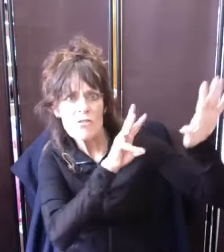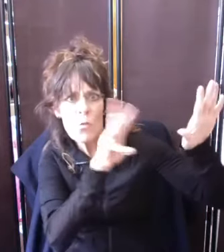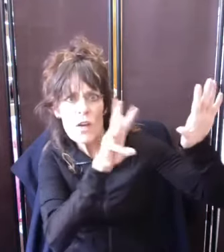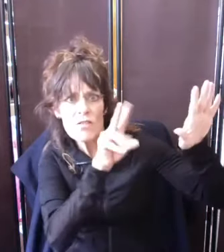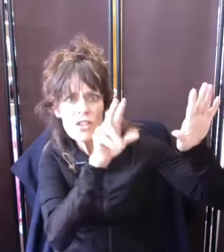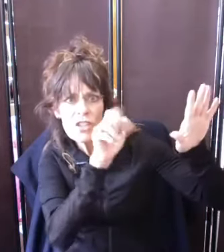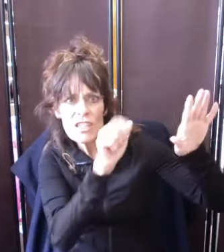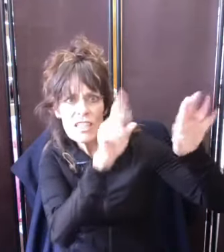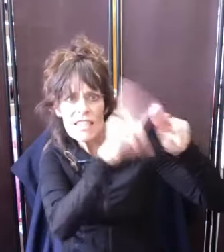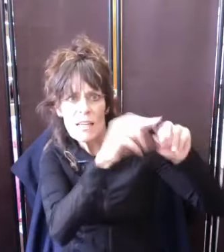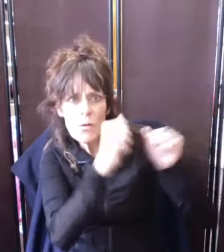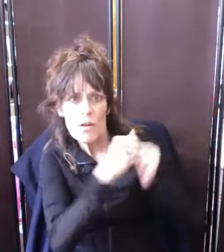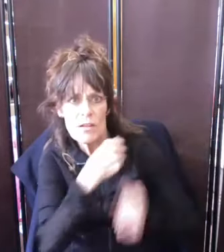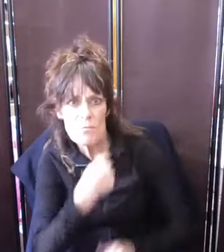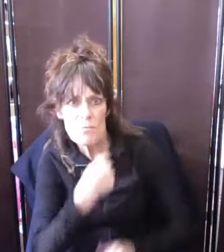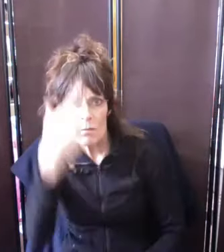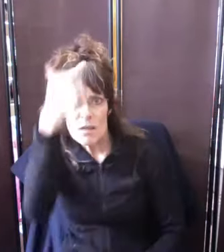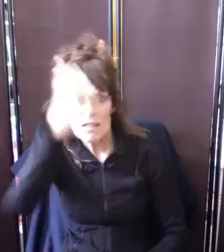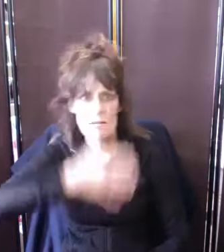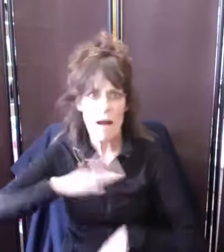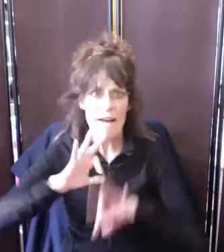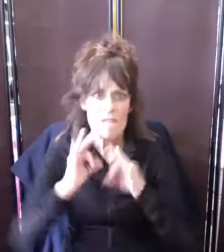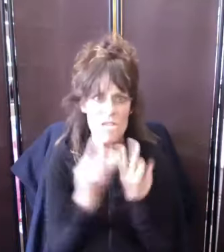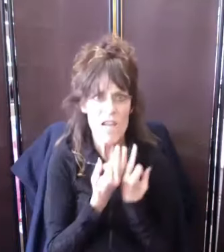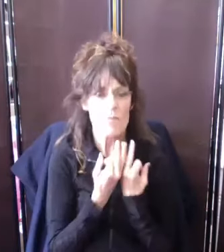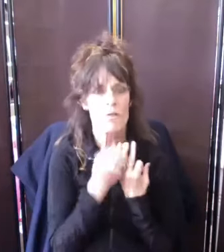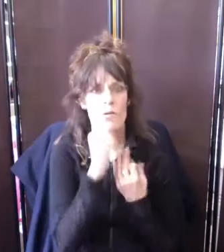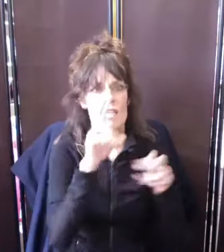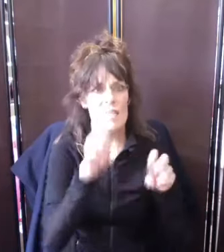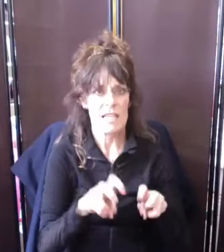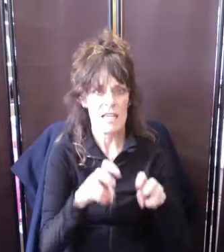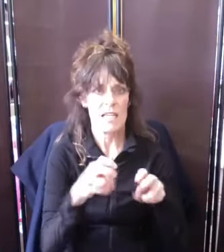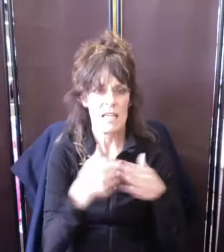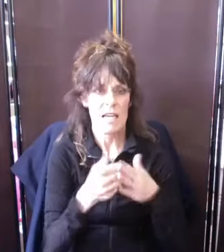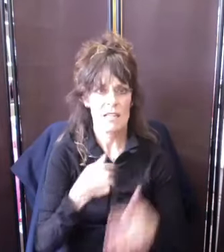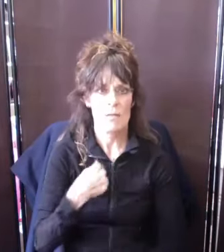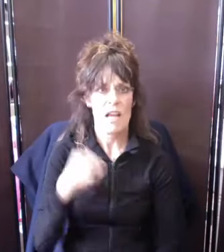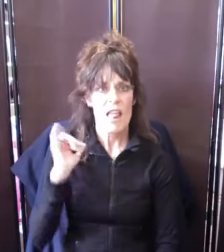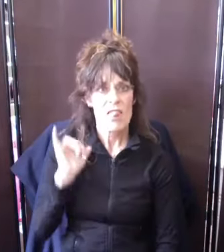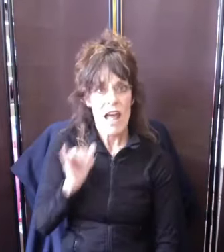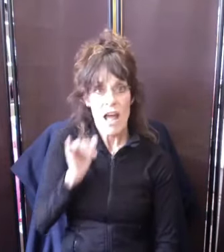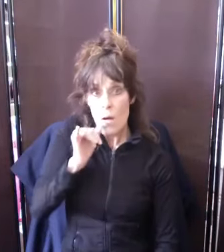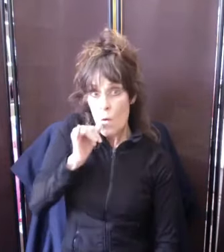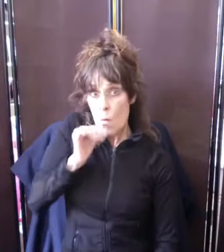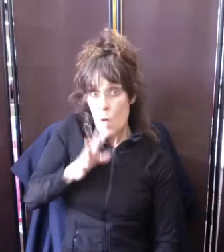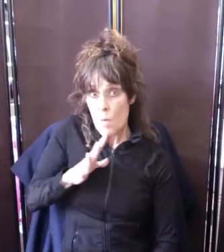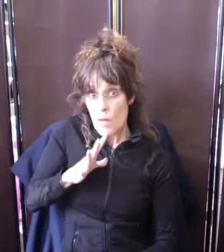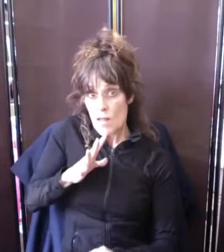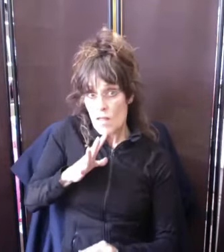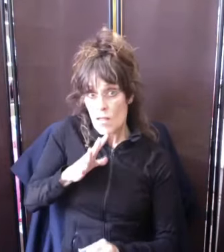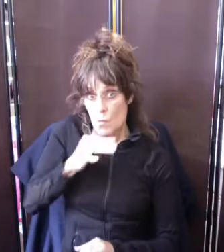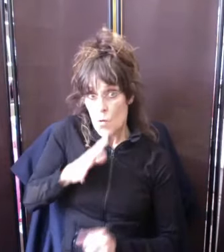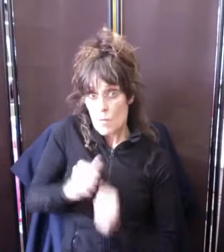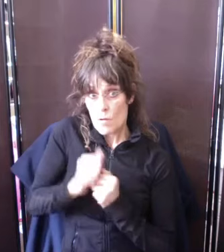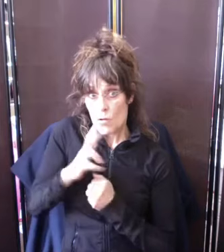there. That's what Alcoholics Anonymous does for me. And that woman, the one with 35 years of sobriety, I got to be there for